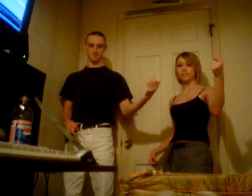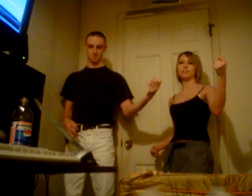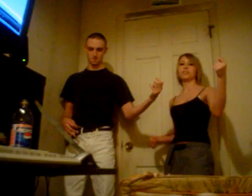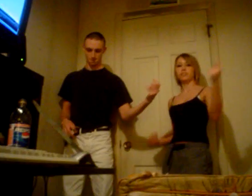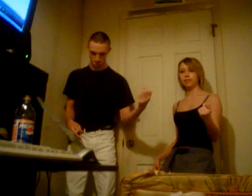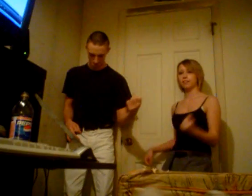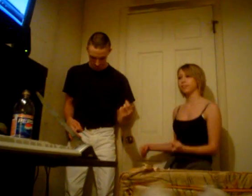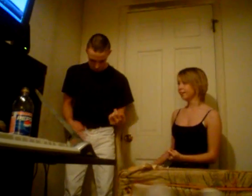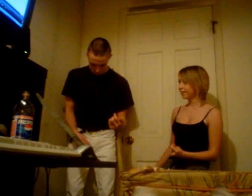We